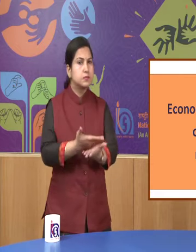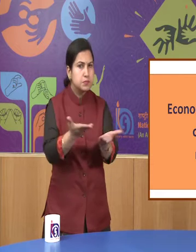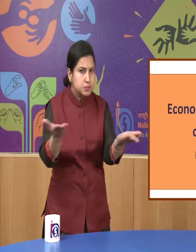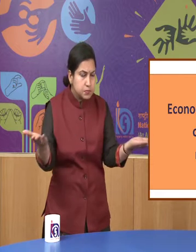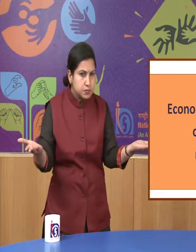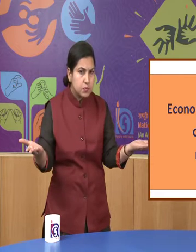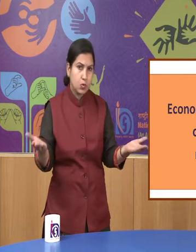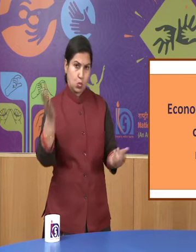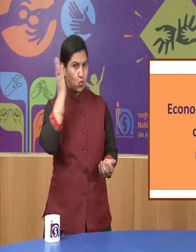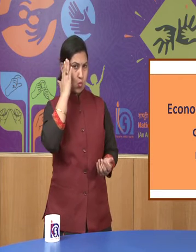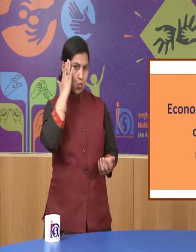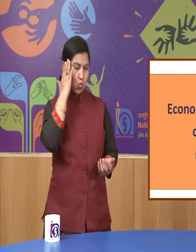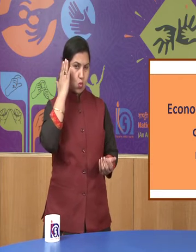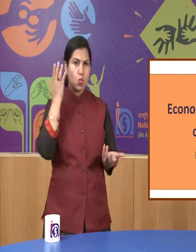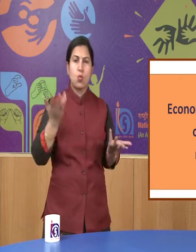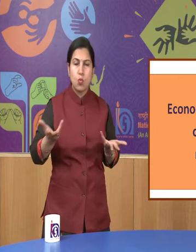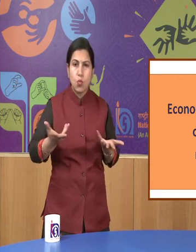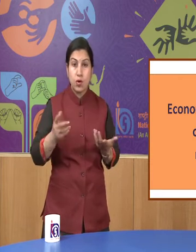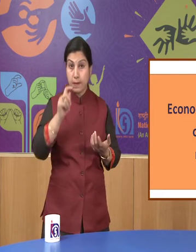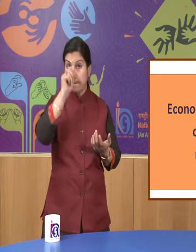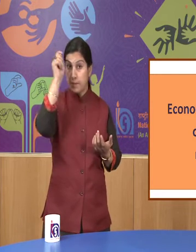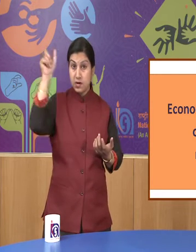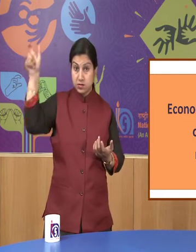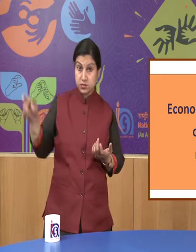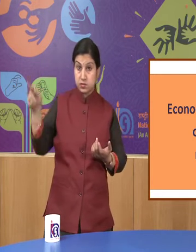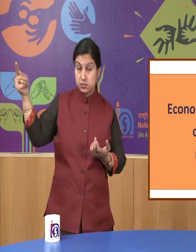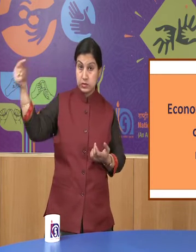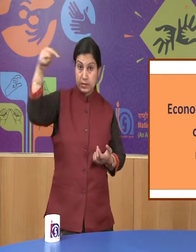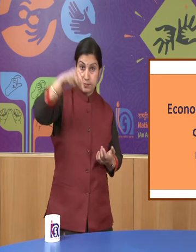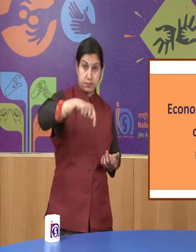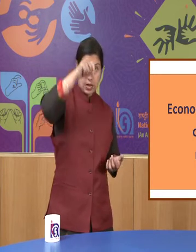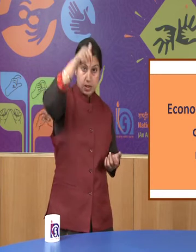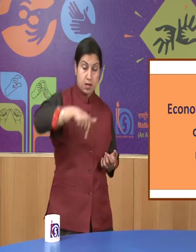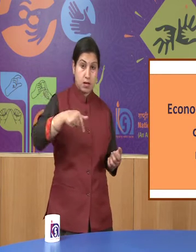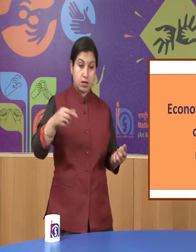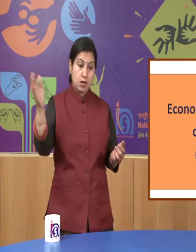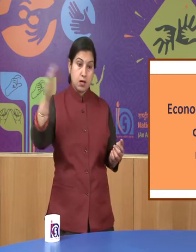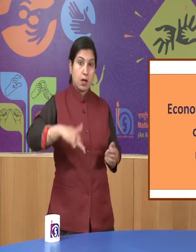Learners, as you all know, that the British had come to India as traders.